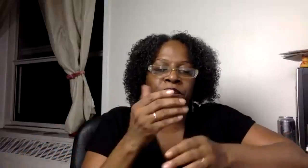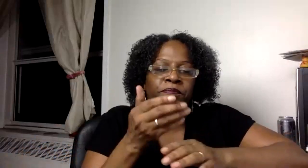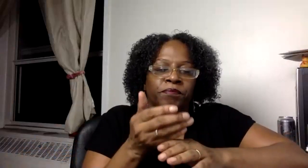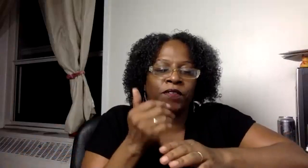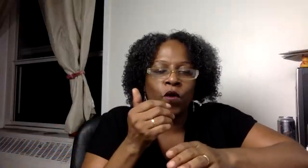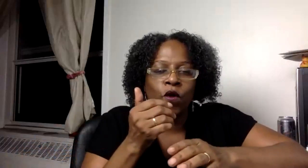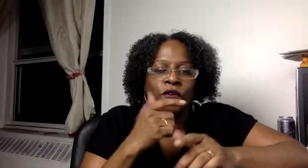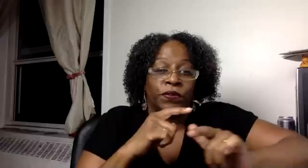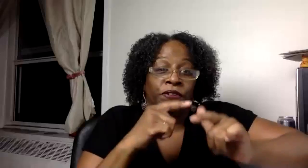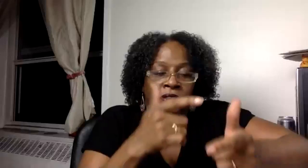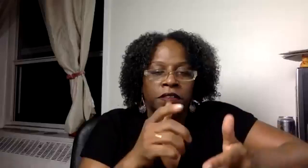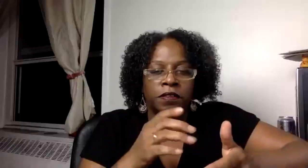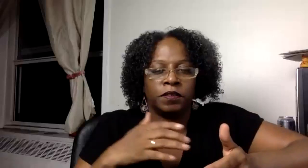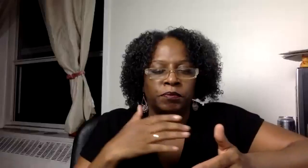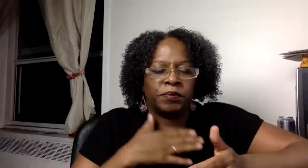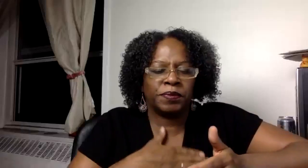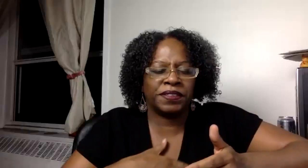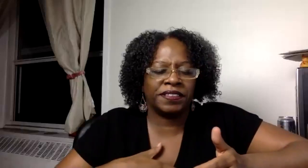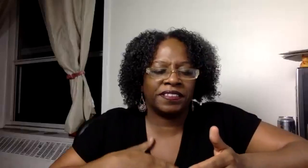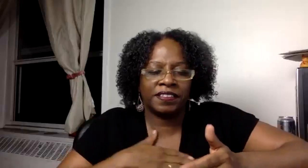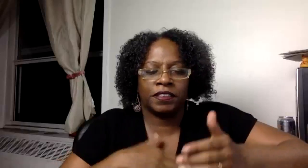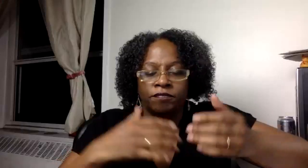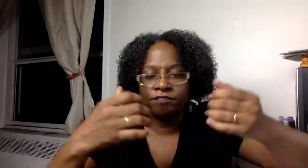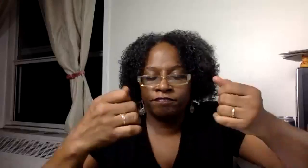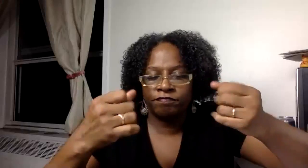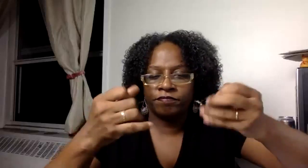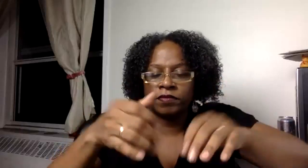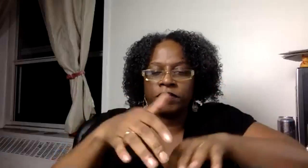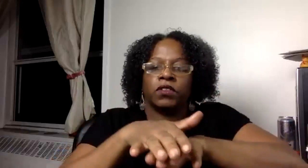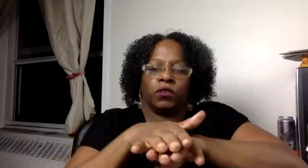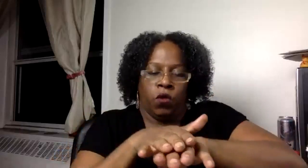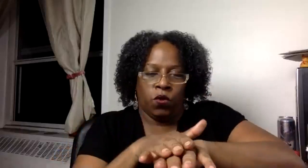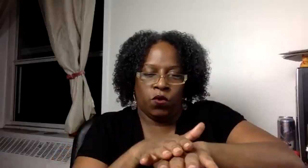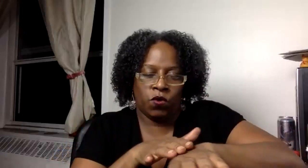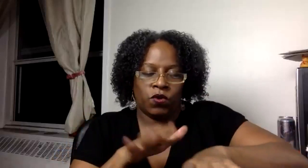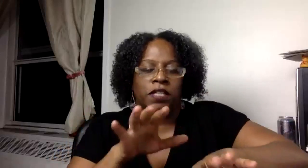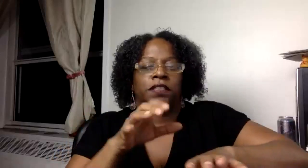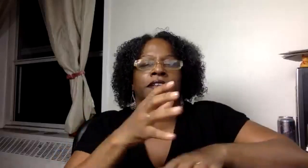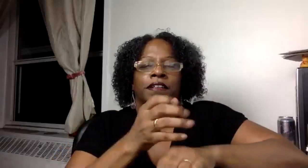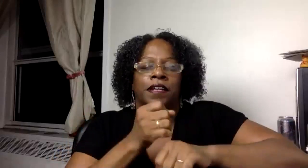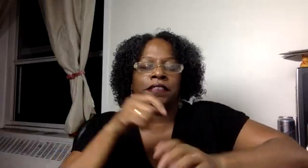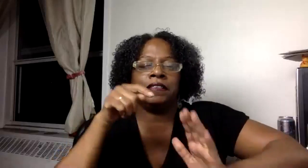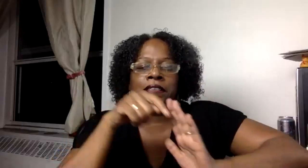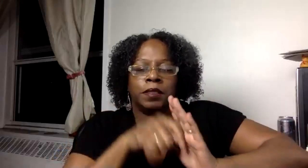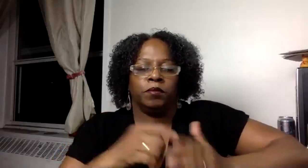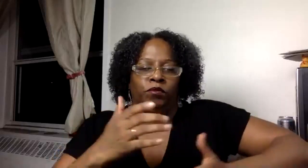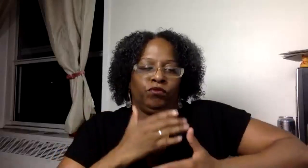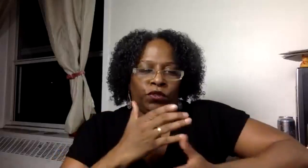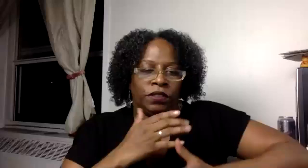Search box edit. Dictate text. This meeting is being recorded. By continuing to be in the meeting, you are consenting to